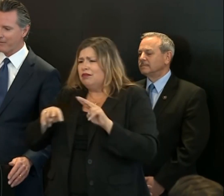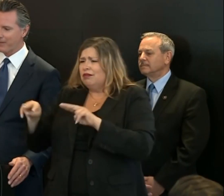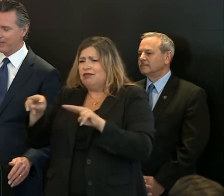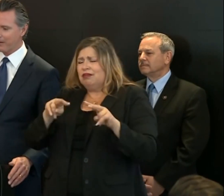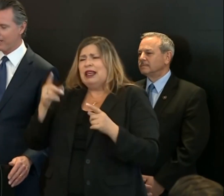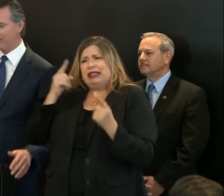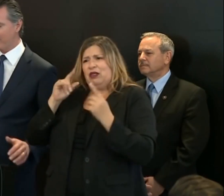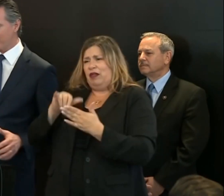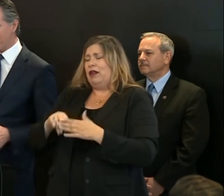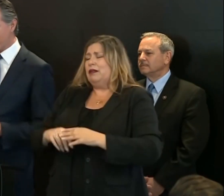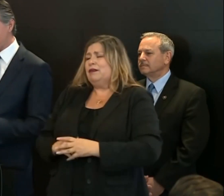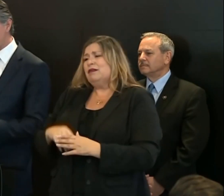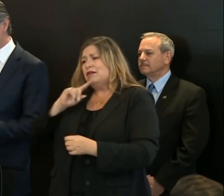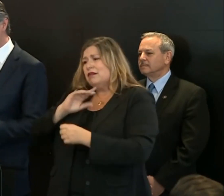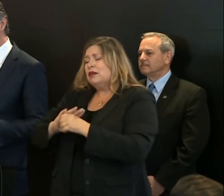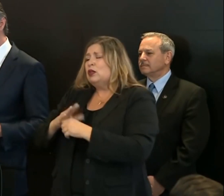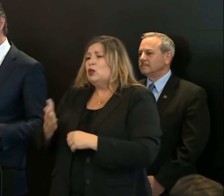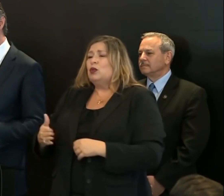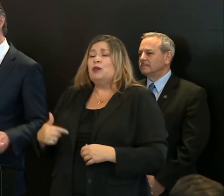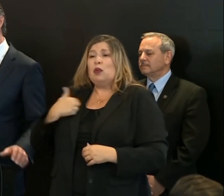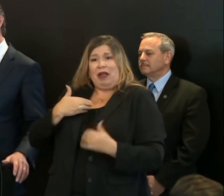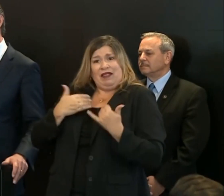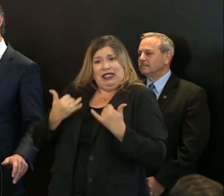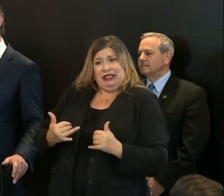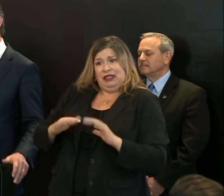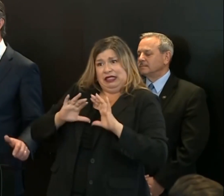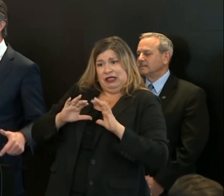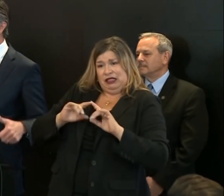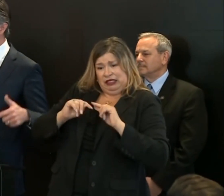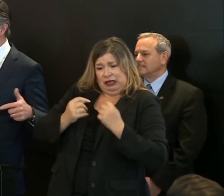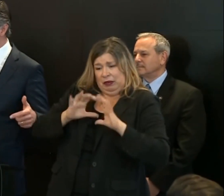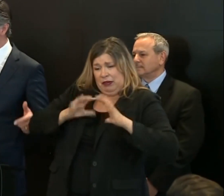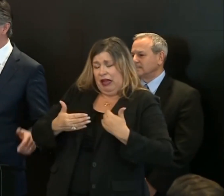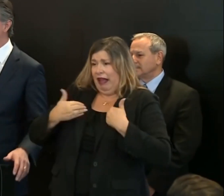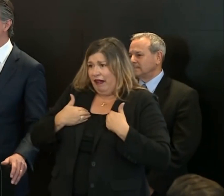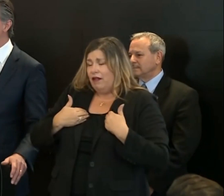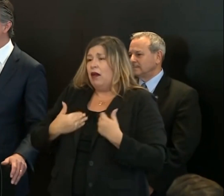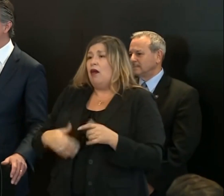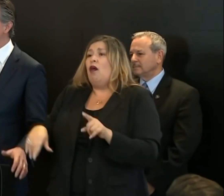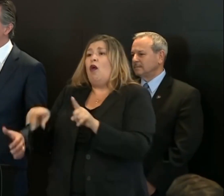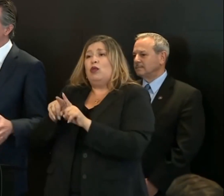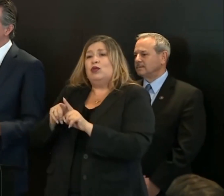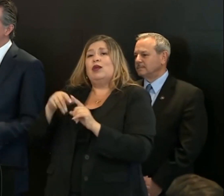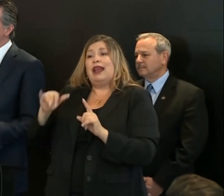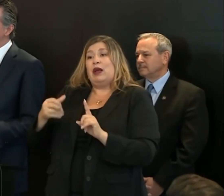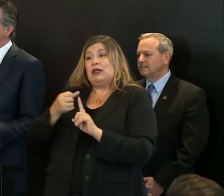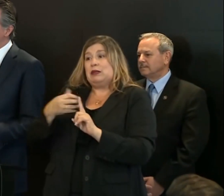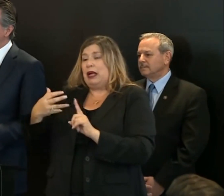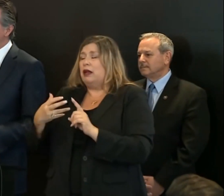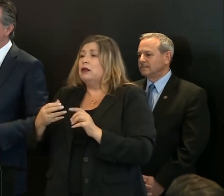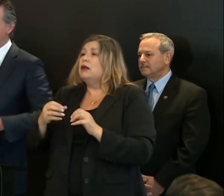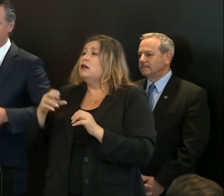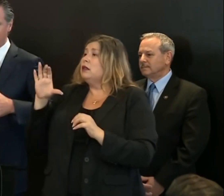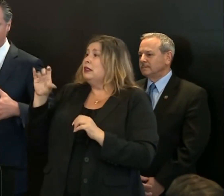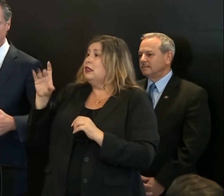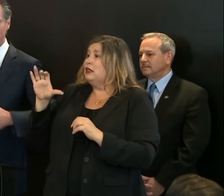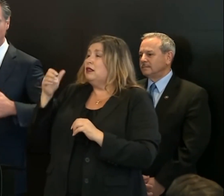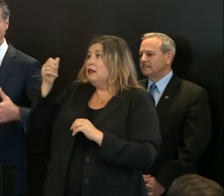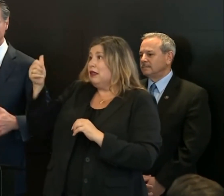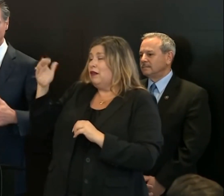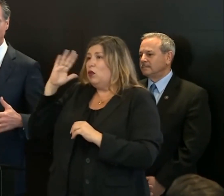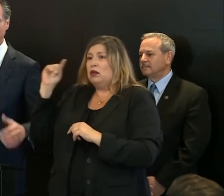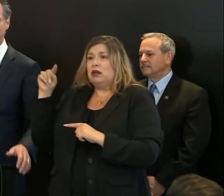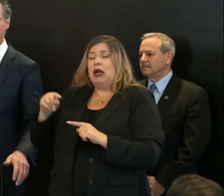And we have not only existing teams and protocols in place, they are now, as I suggested, being expanded by the CDC themselves that are